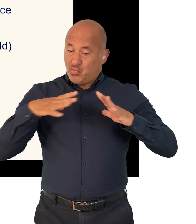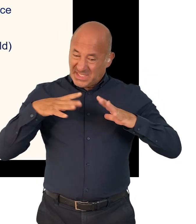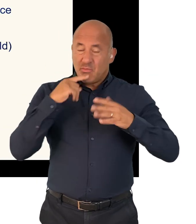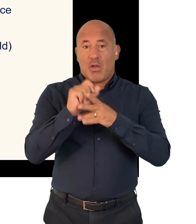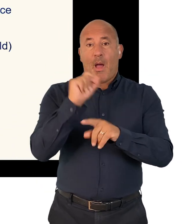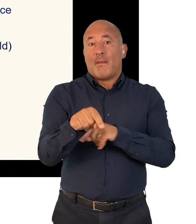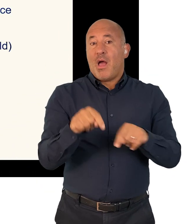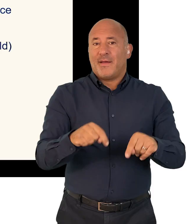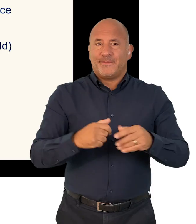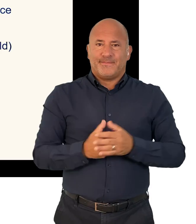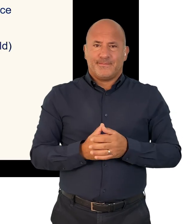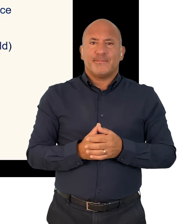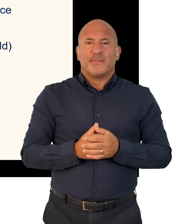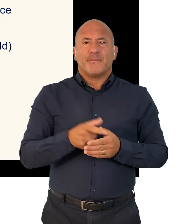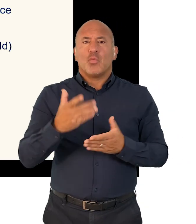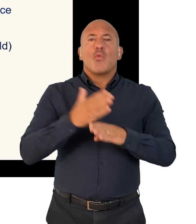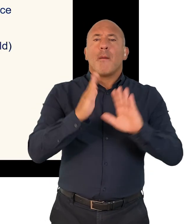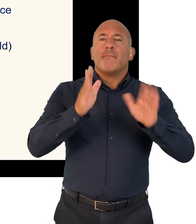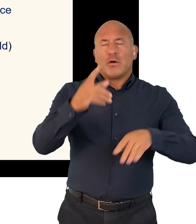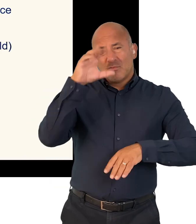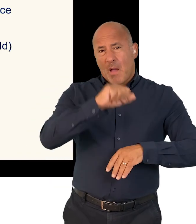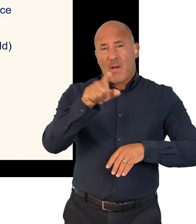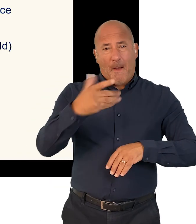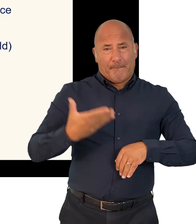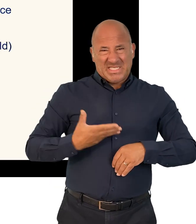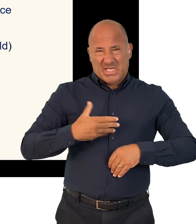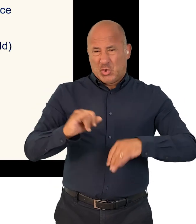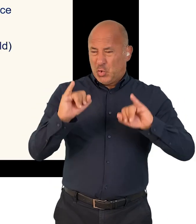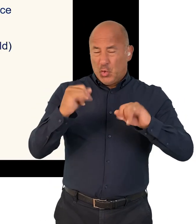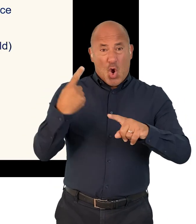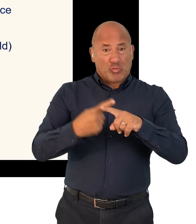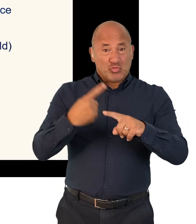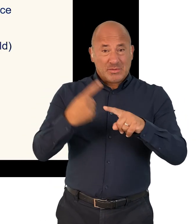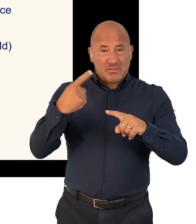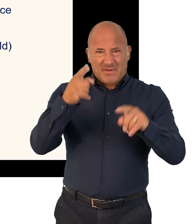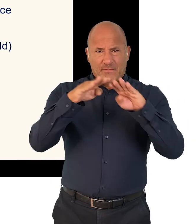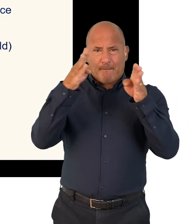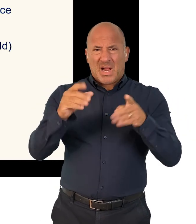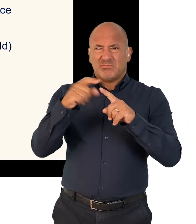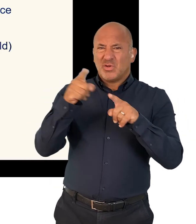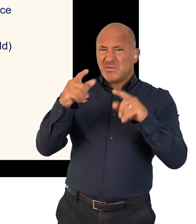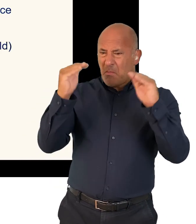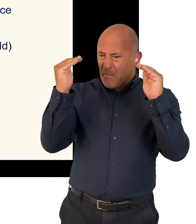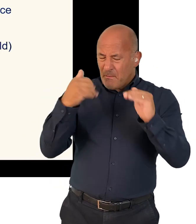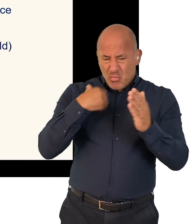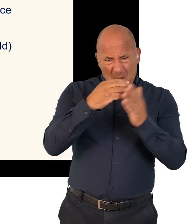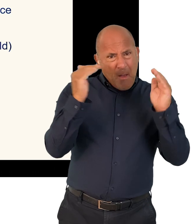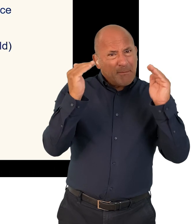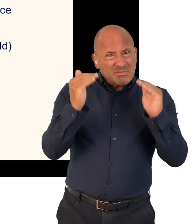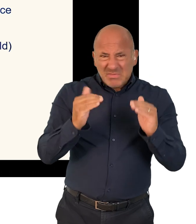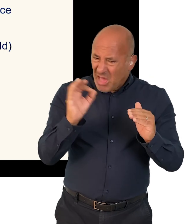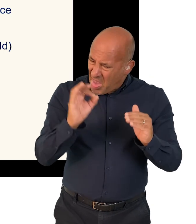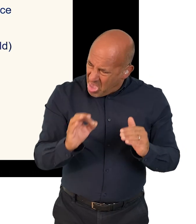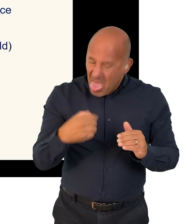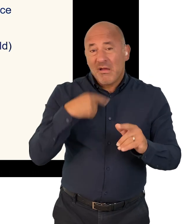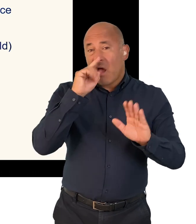application. Work must be business critical and urgent, and if your building project application does not meet our criteria, it